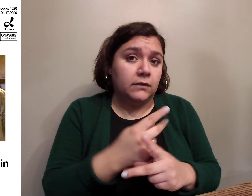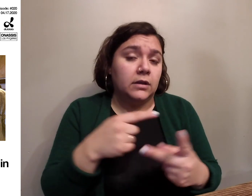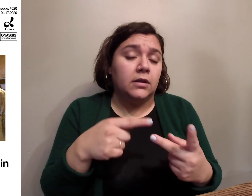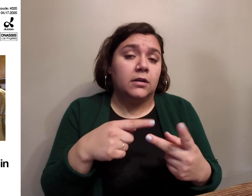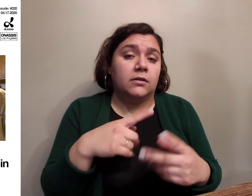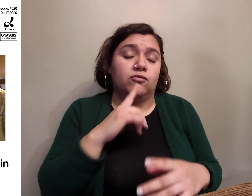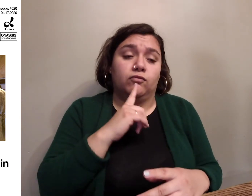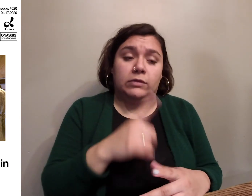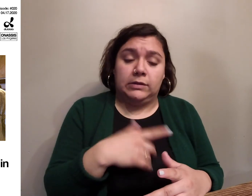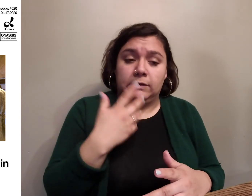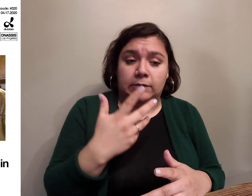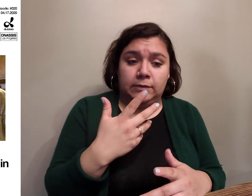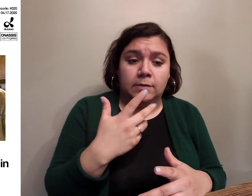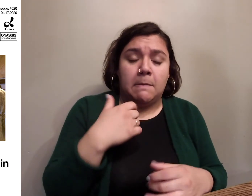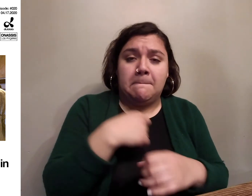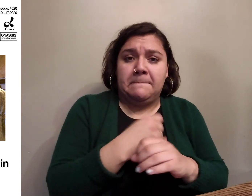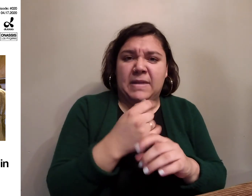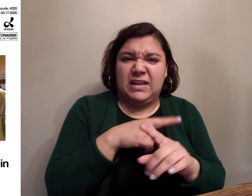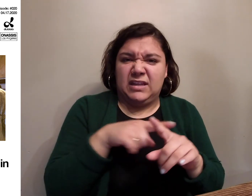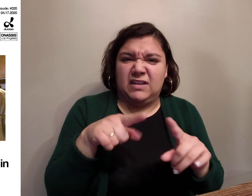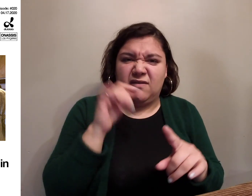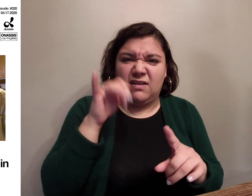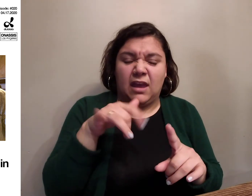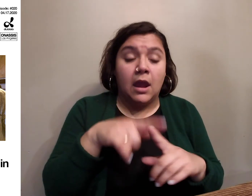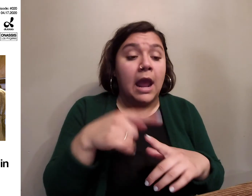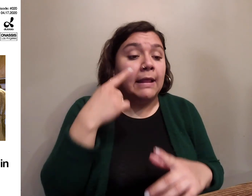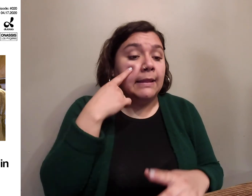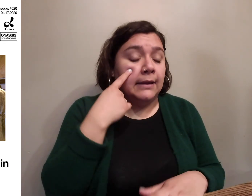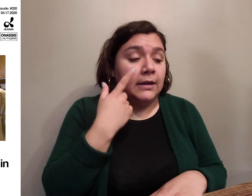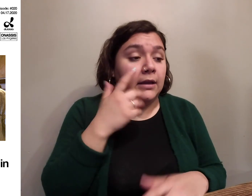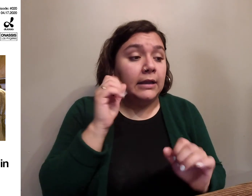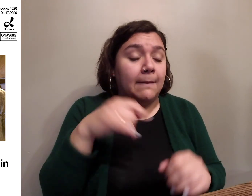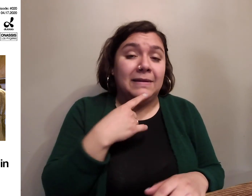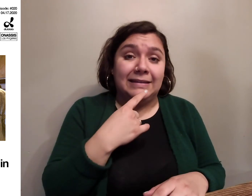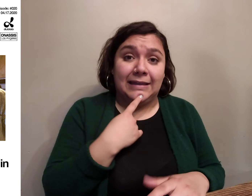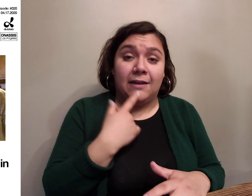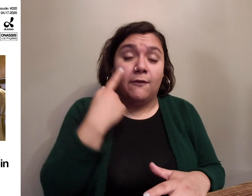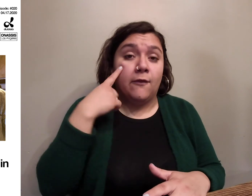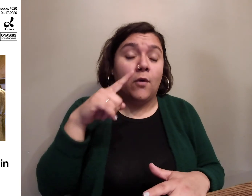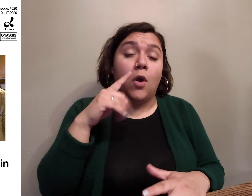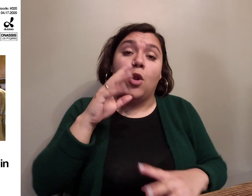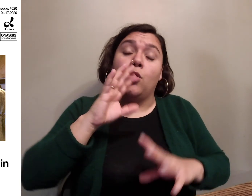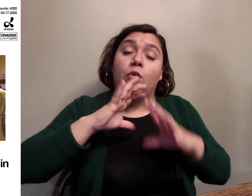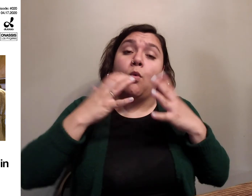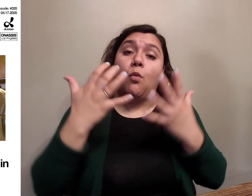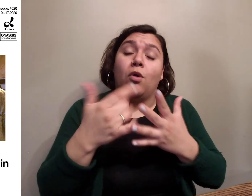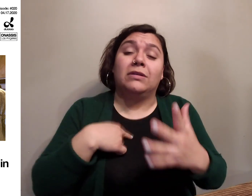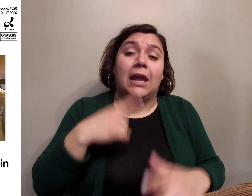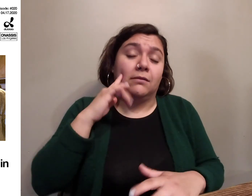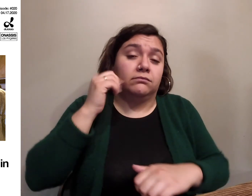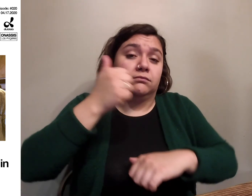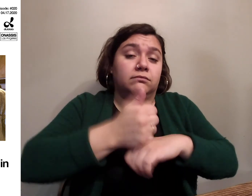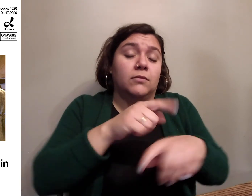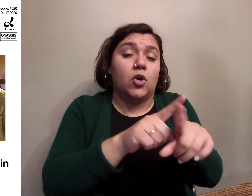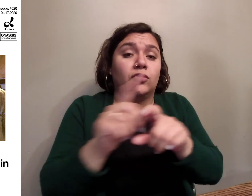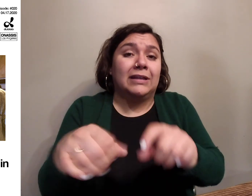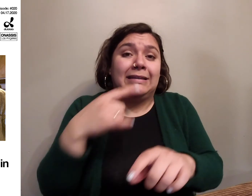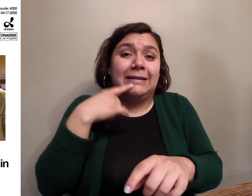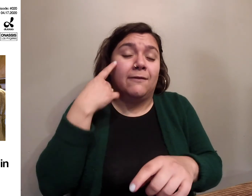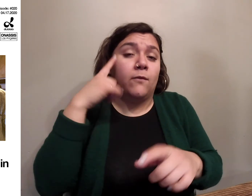And that can be said for the worlds that I create, but it can also be said for the world that I've made for